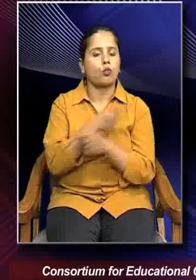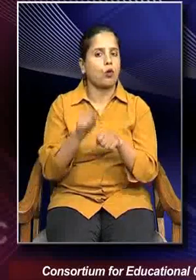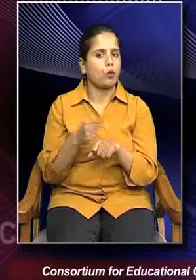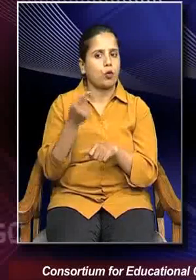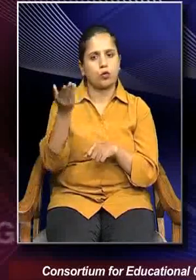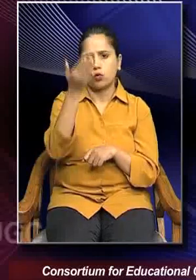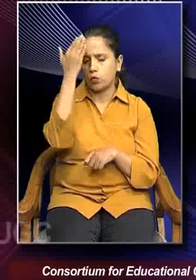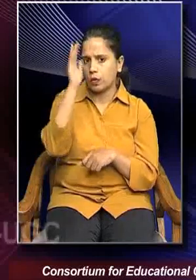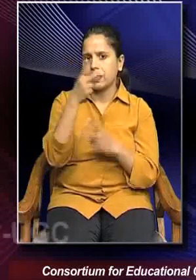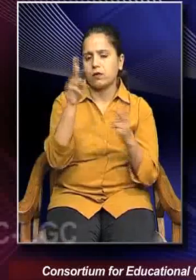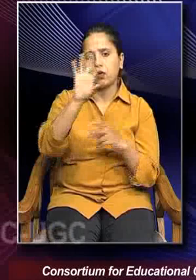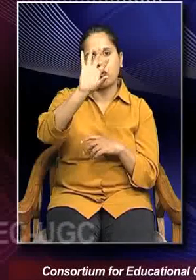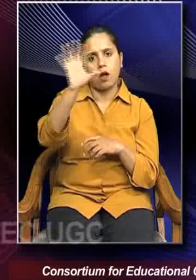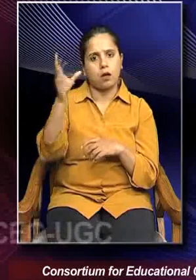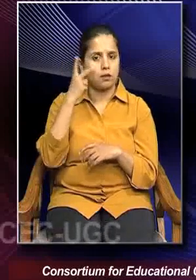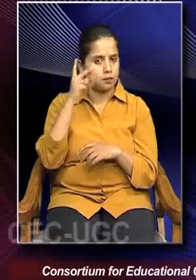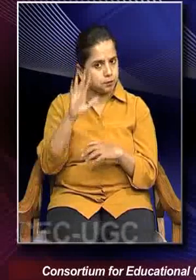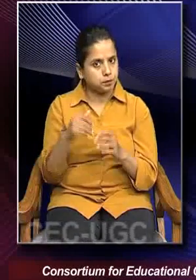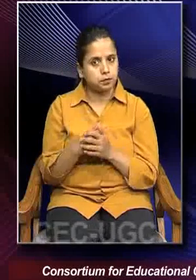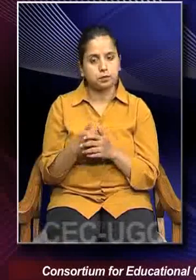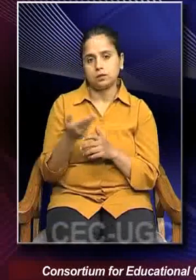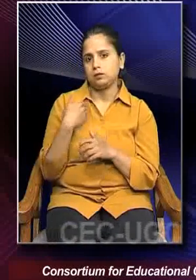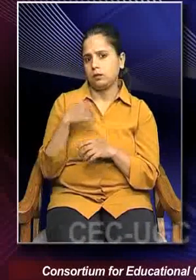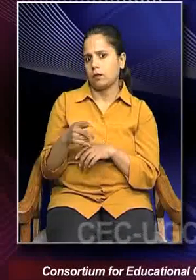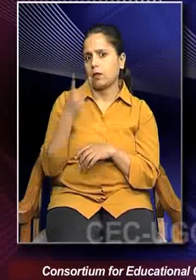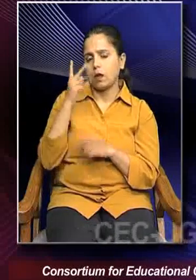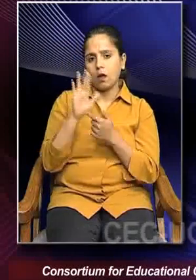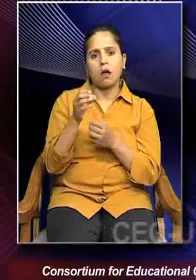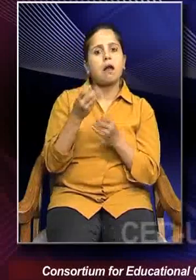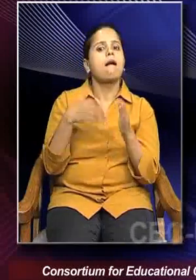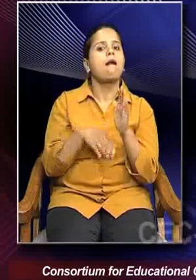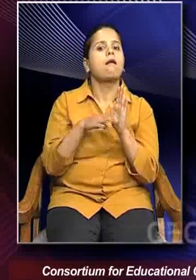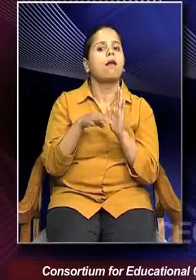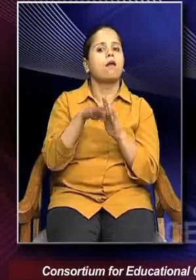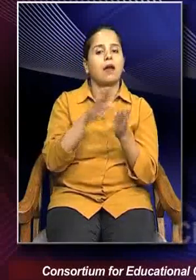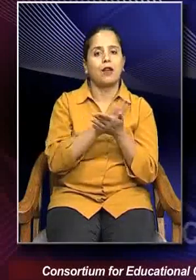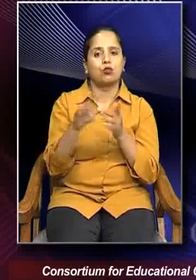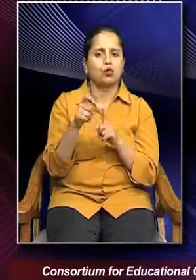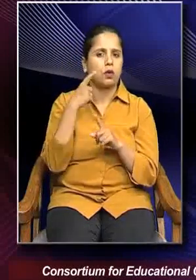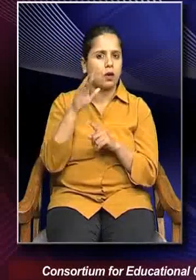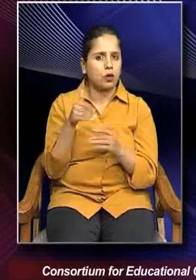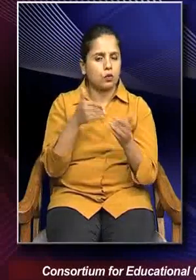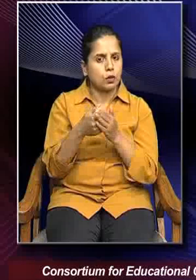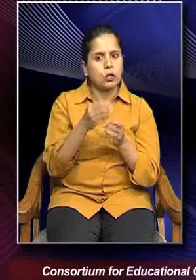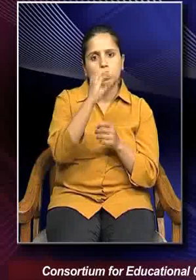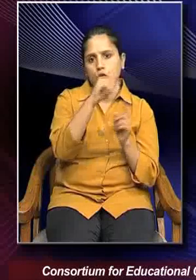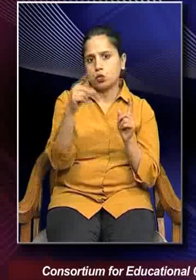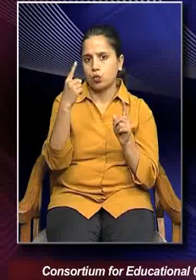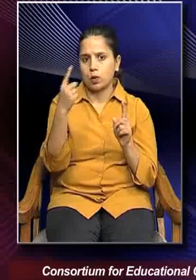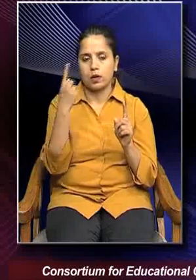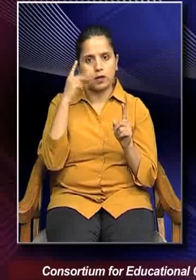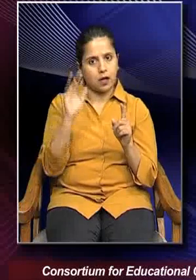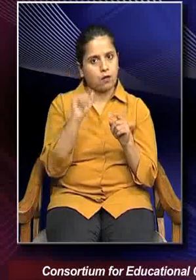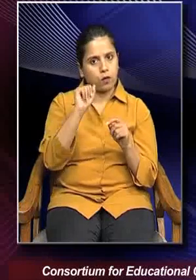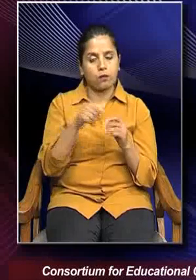you know that different countries are performing at various levels. This HDI scores varies from 0 to 1.